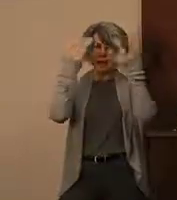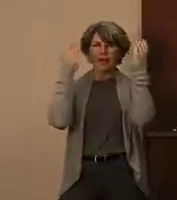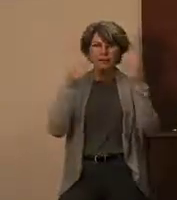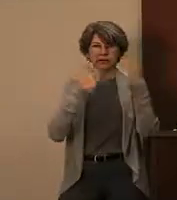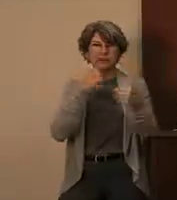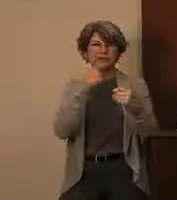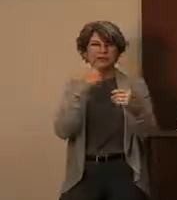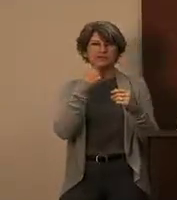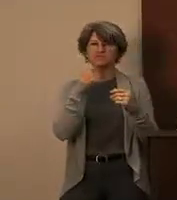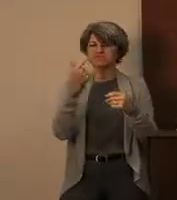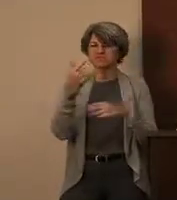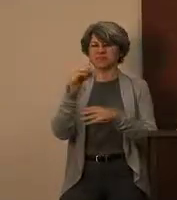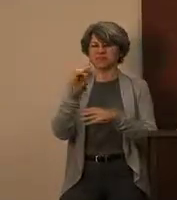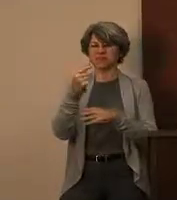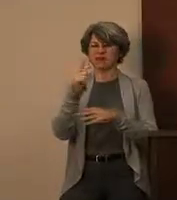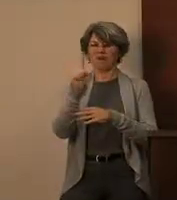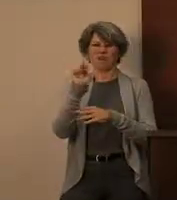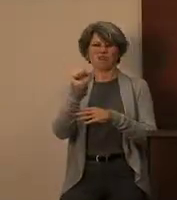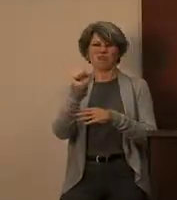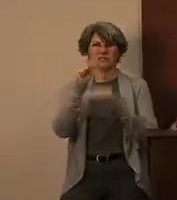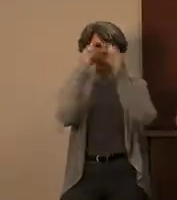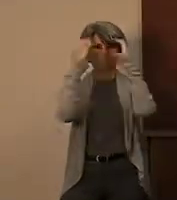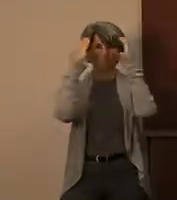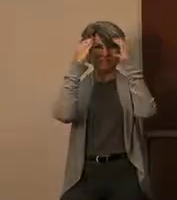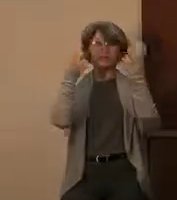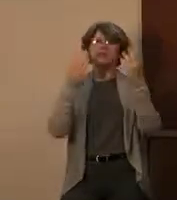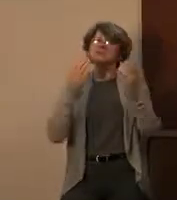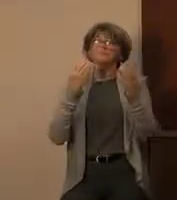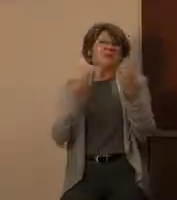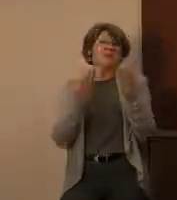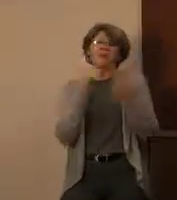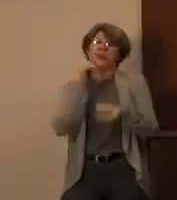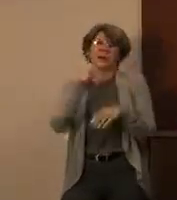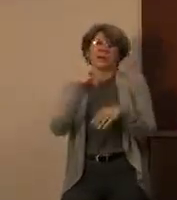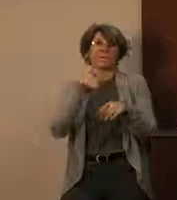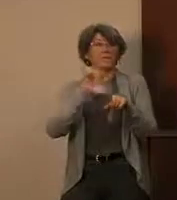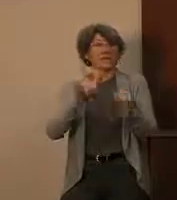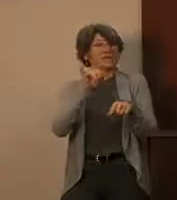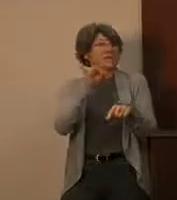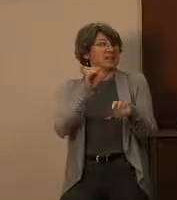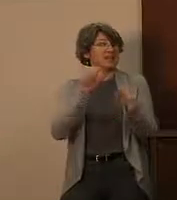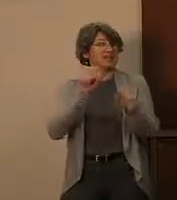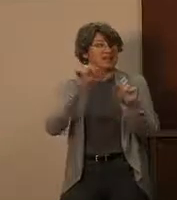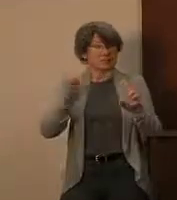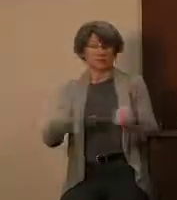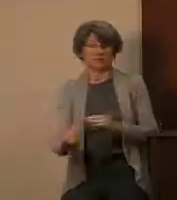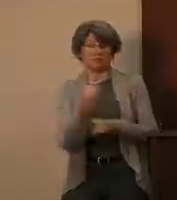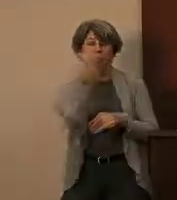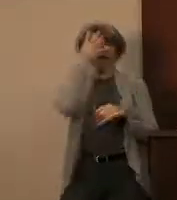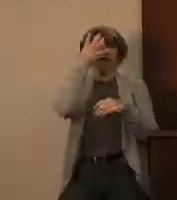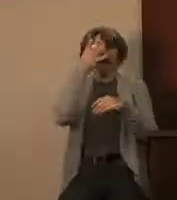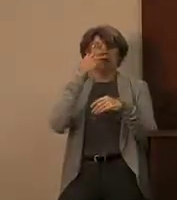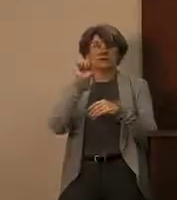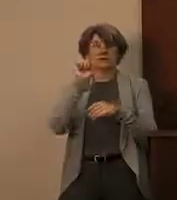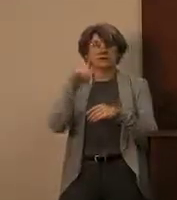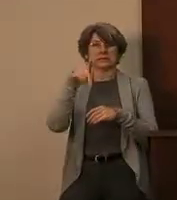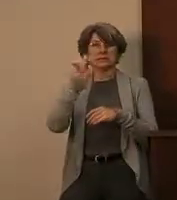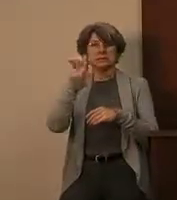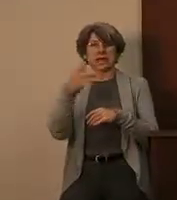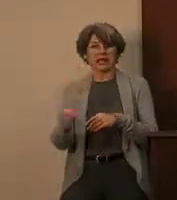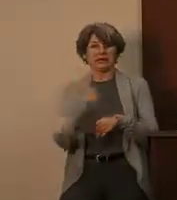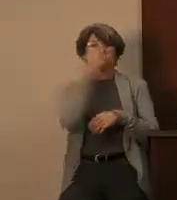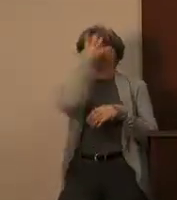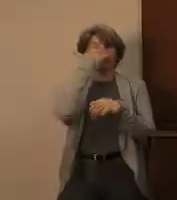mentioned. I don't think there'll be much use for that, but if there could be any splashing of anything, a person would need that. And then, of course, they would